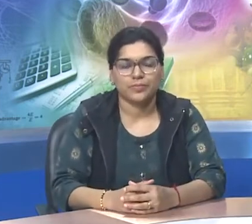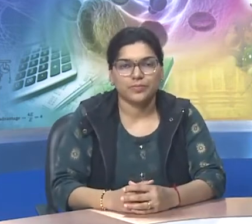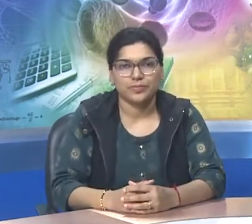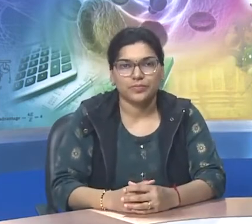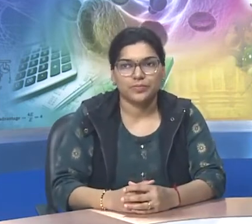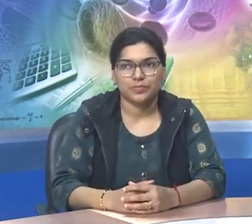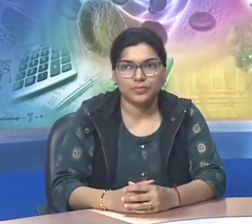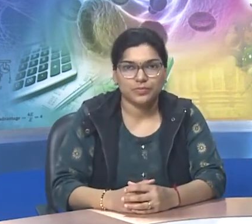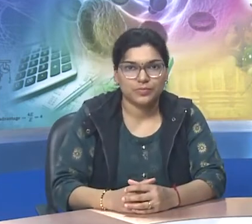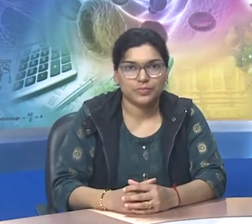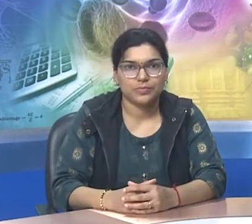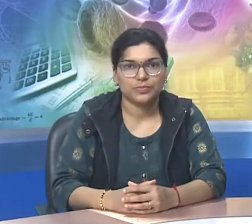armful.